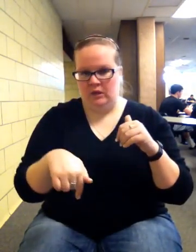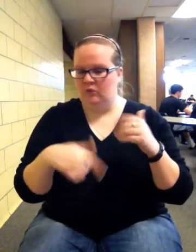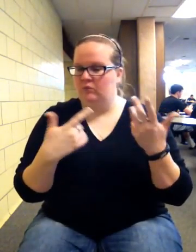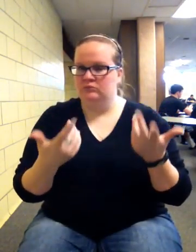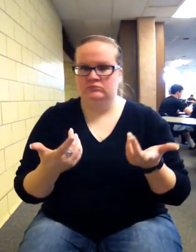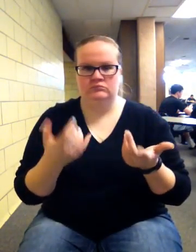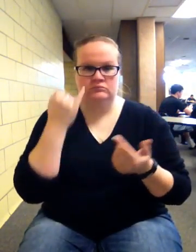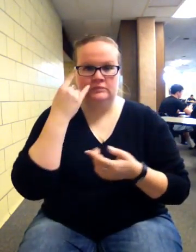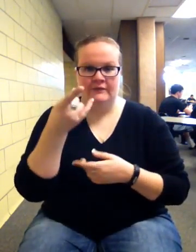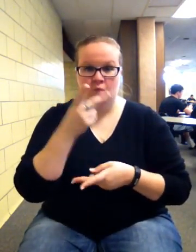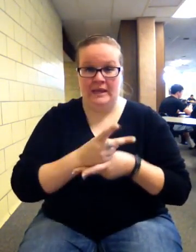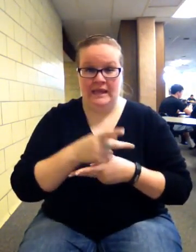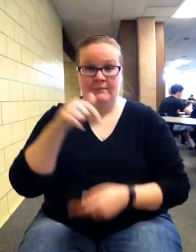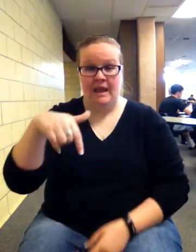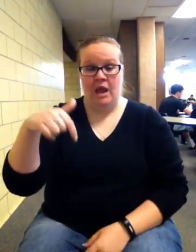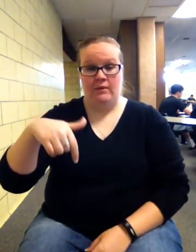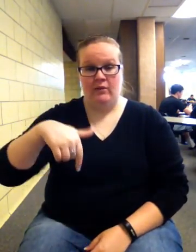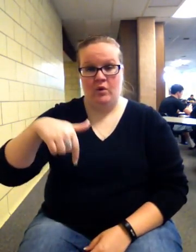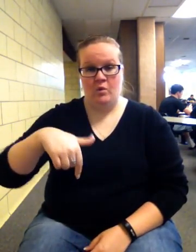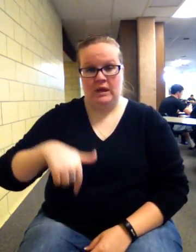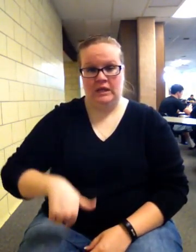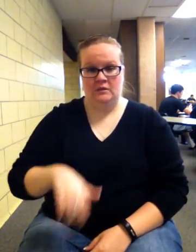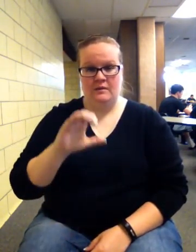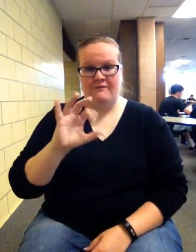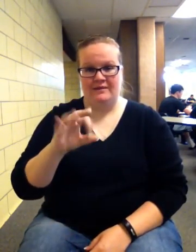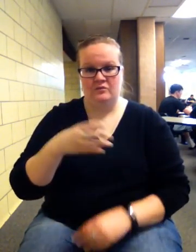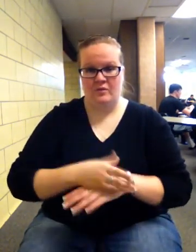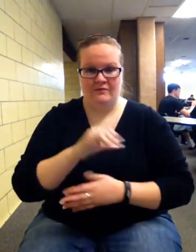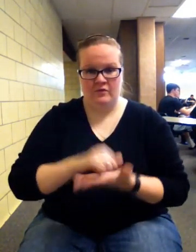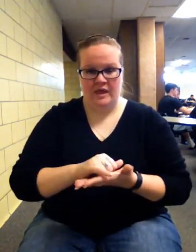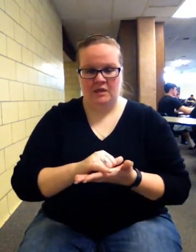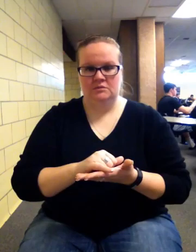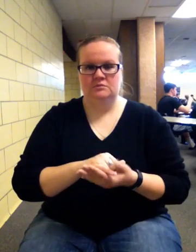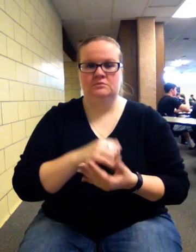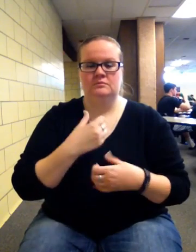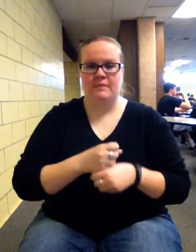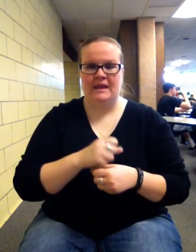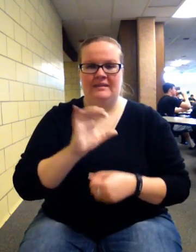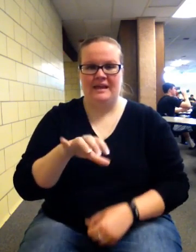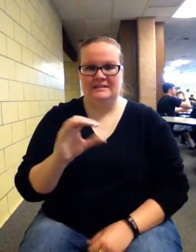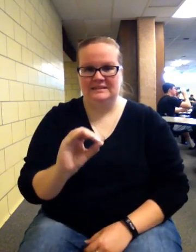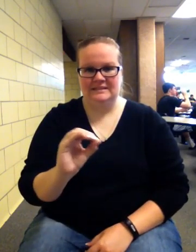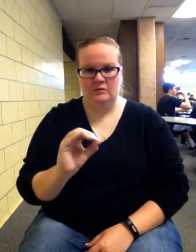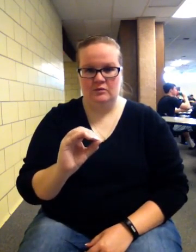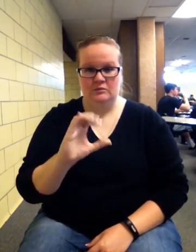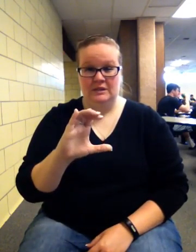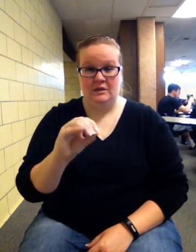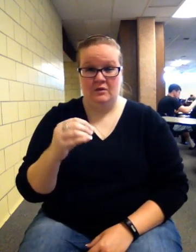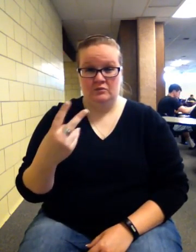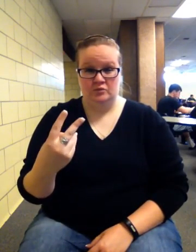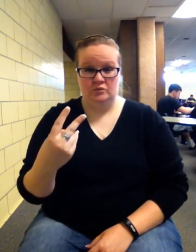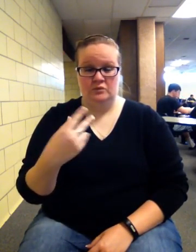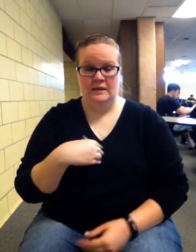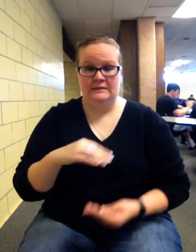If you keep down arrowing and you have cash flows after that, just make the cash flow a zero. So if you have a CO2 and it's got a number there, make it